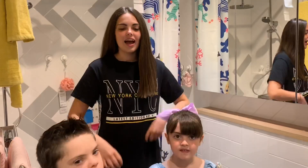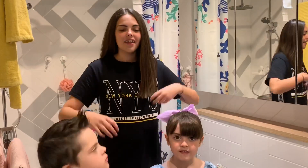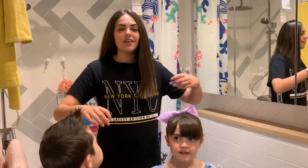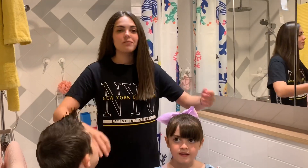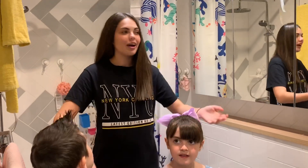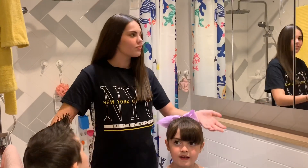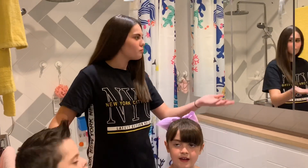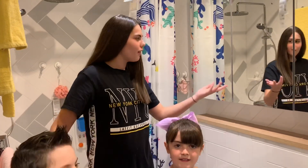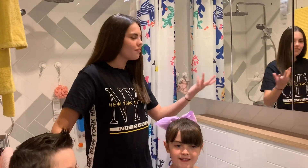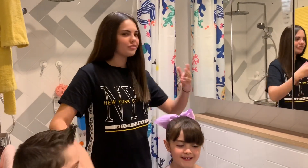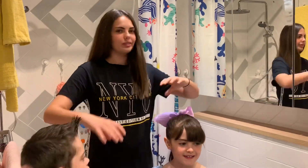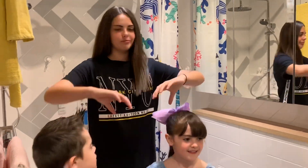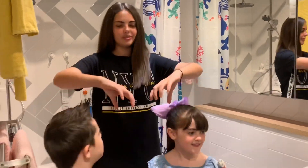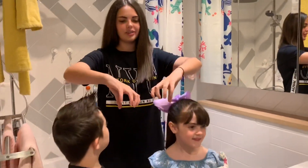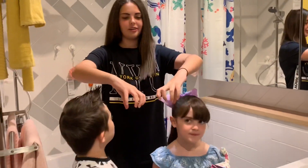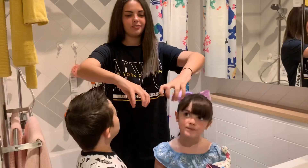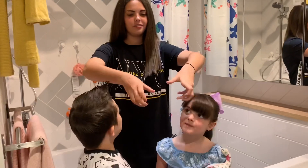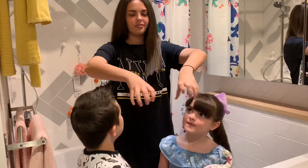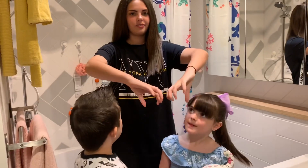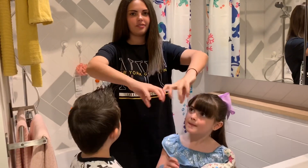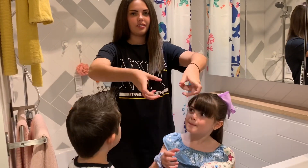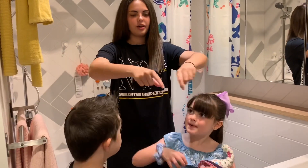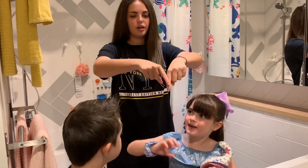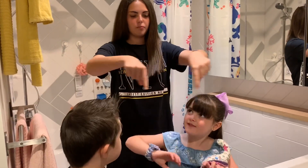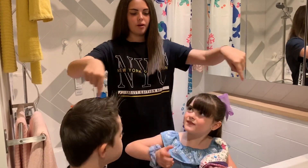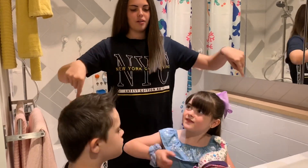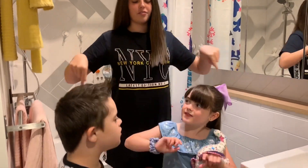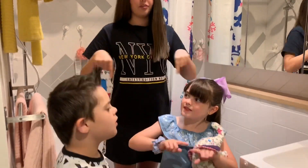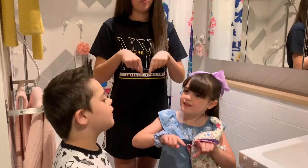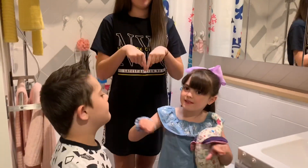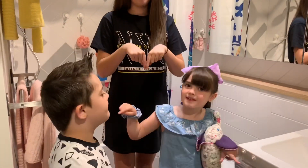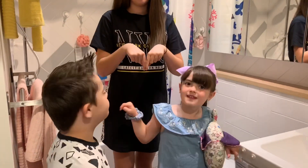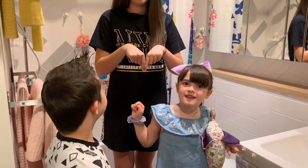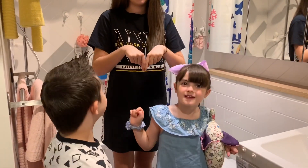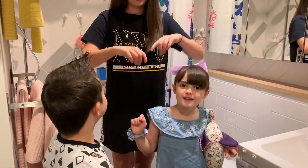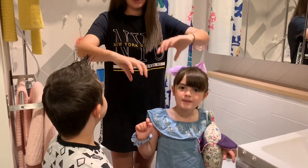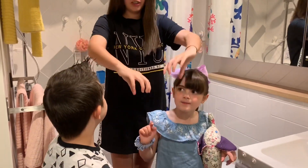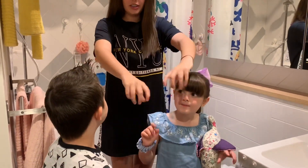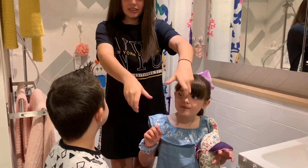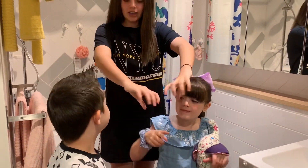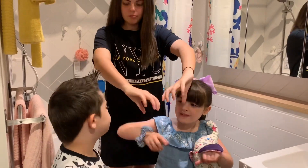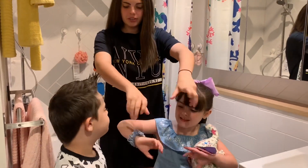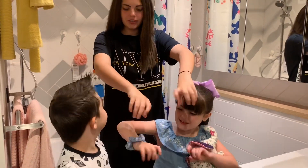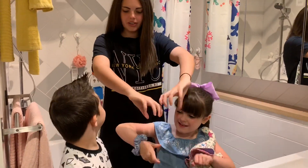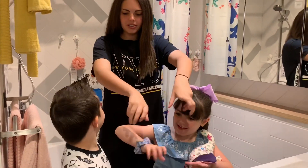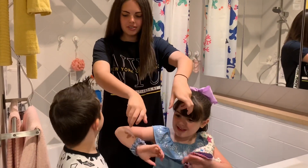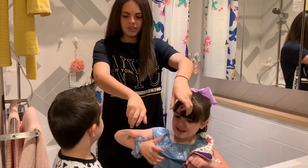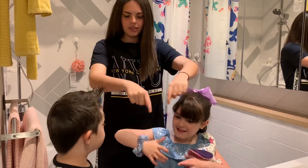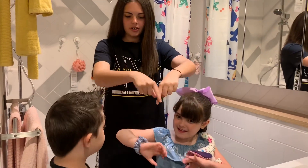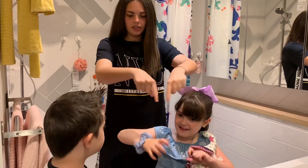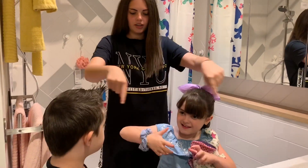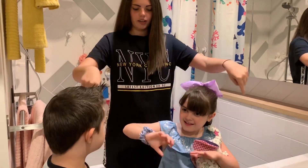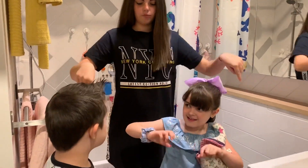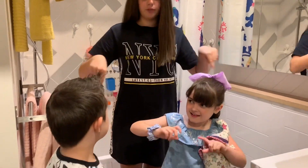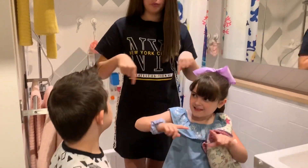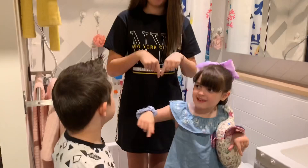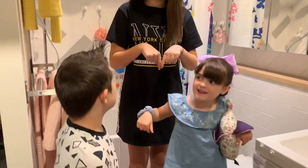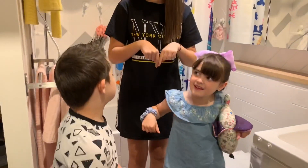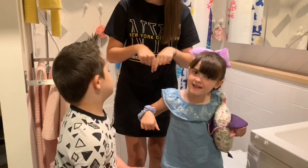And then we have the bathroom. So, bathroom. It's like you turn the taps, Lucas, and then room.